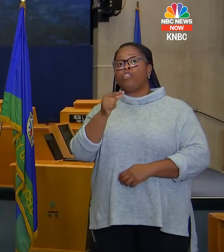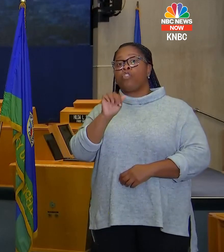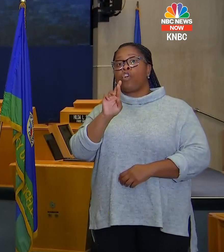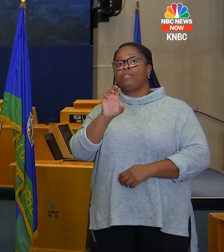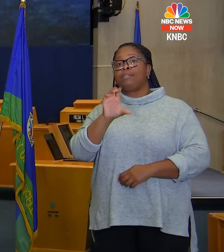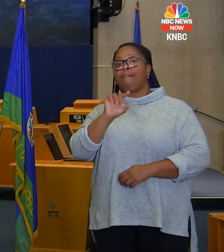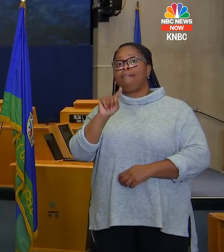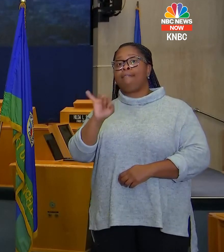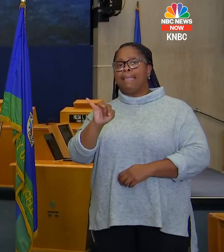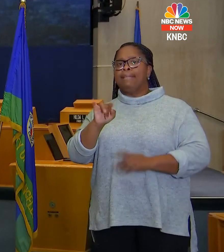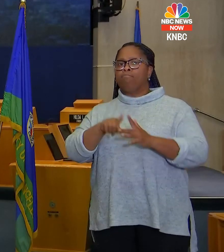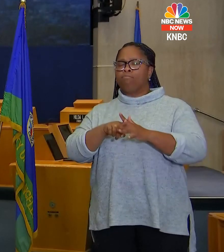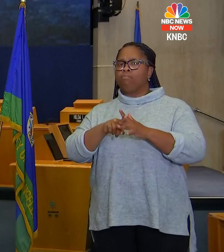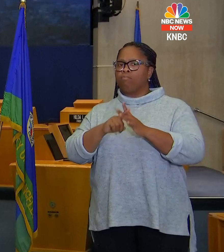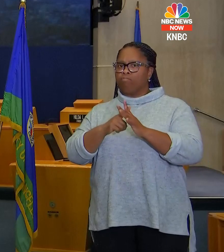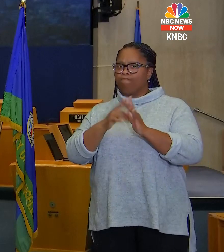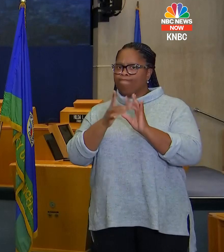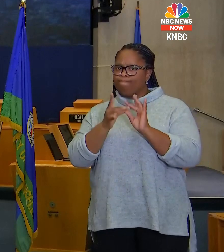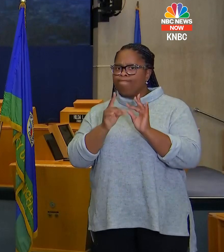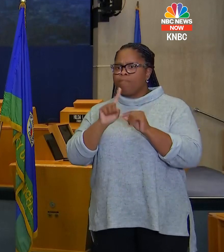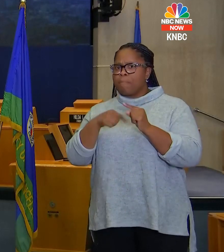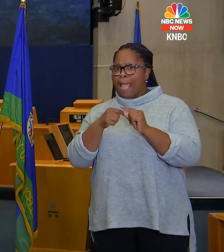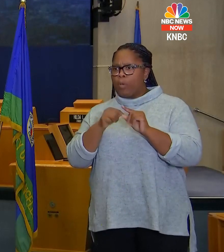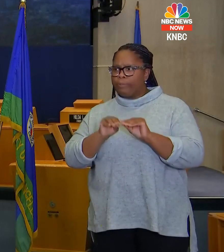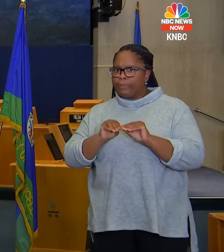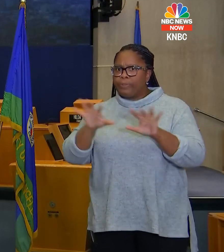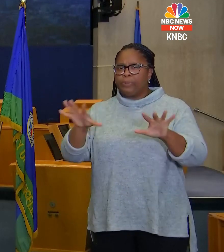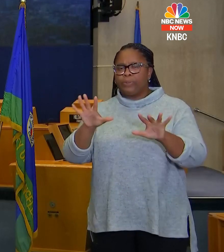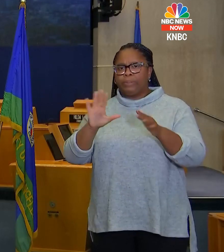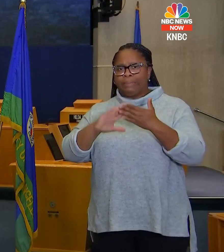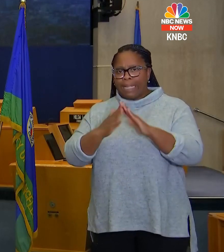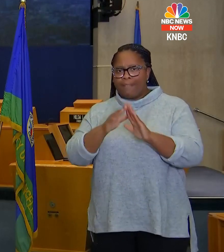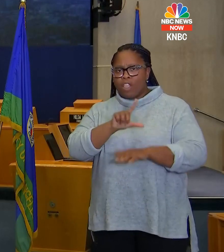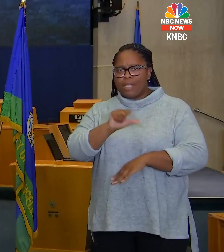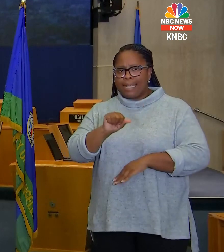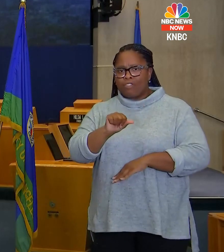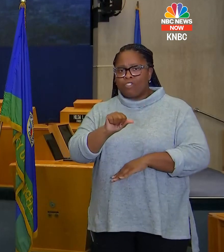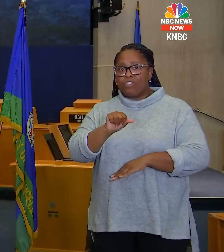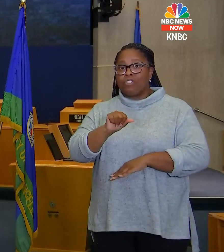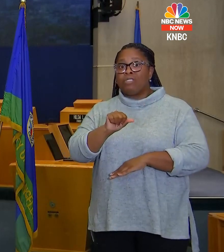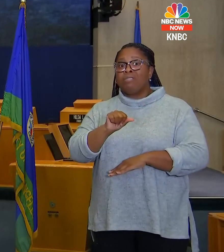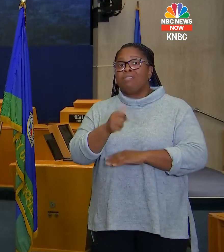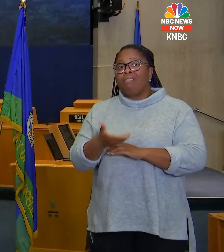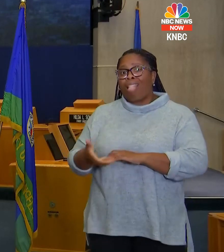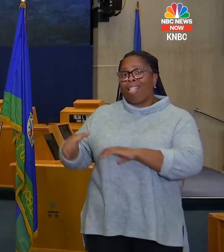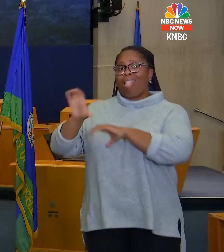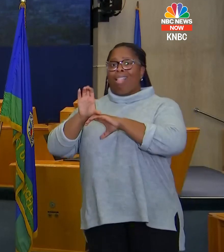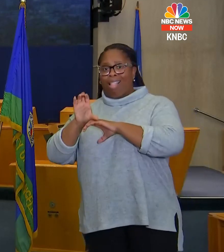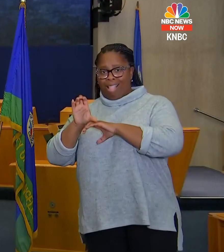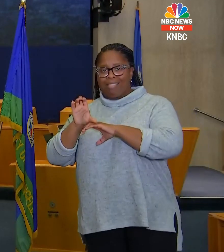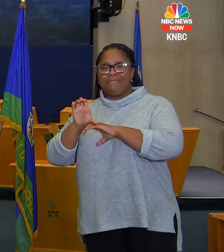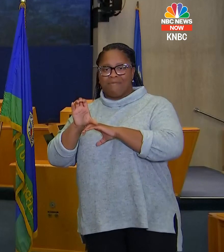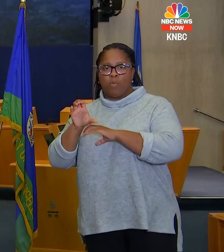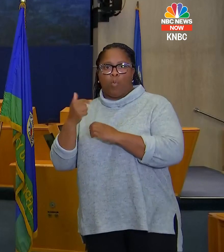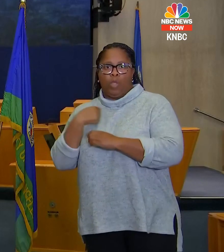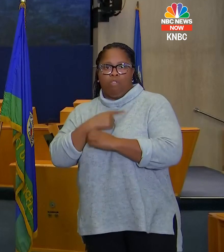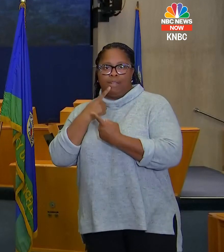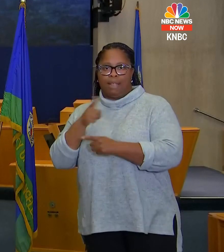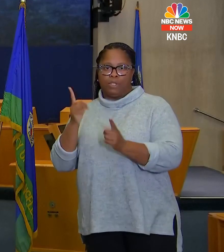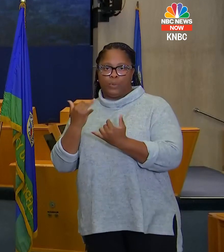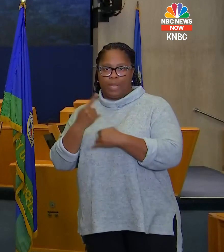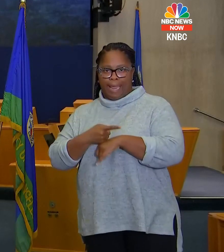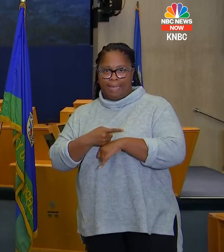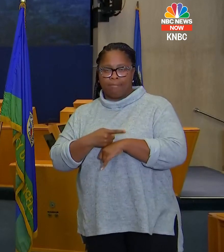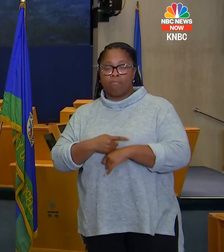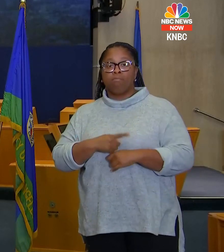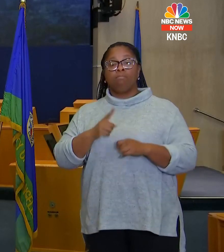launching test kits in the city of Los Angeles. Those are in addition to what we are announcing today. For the first